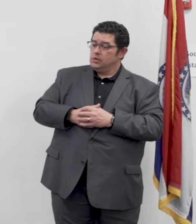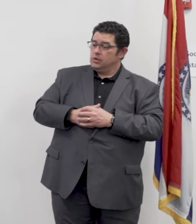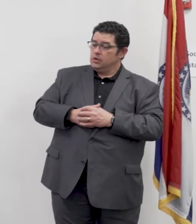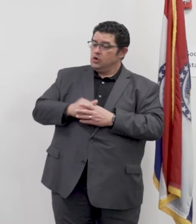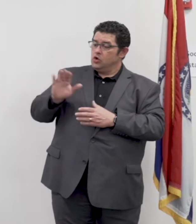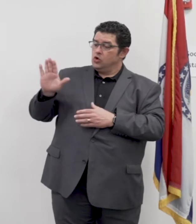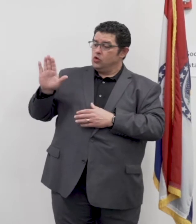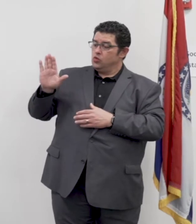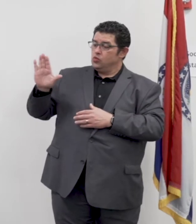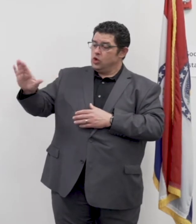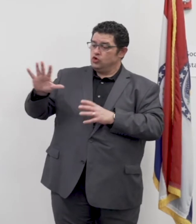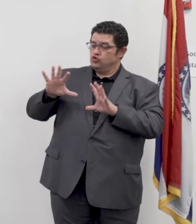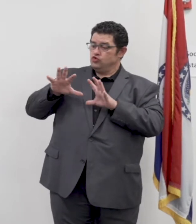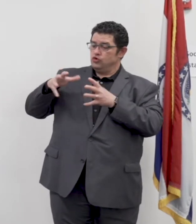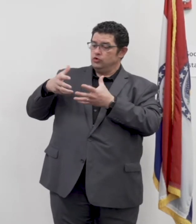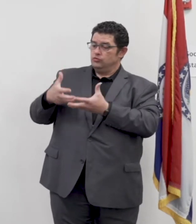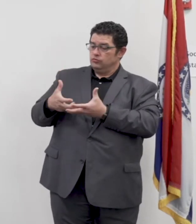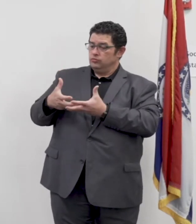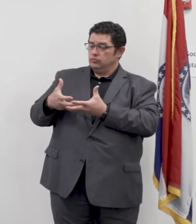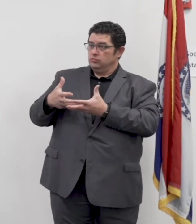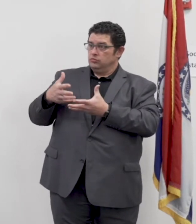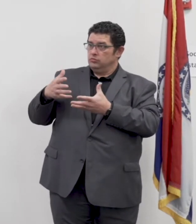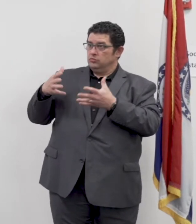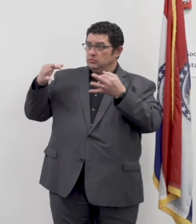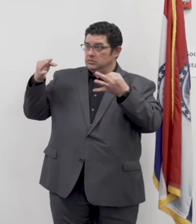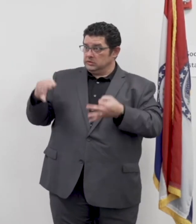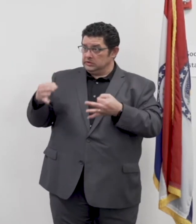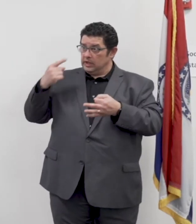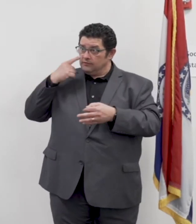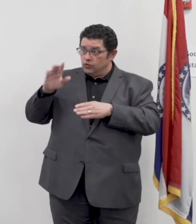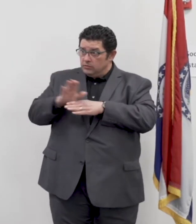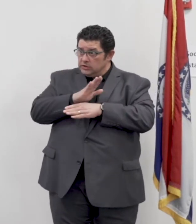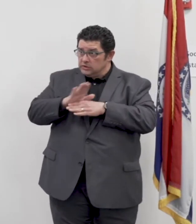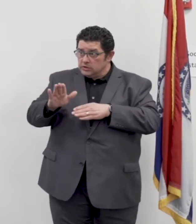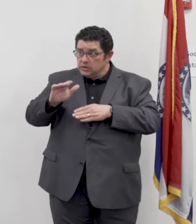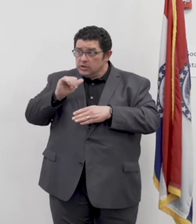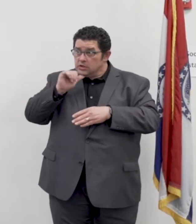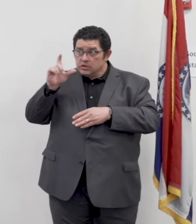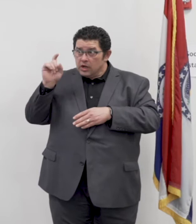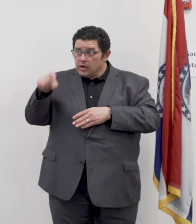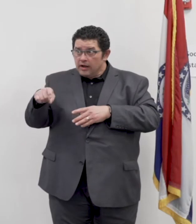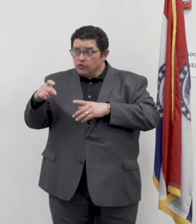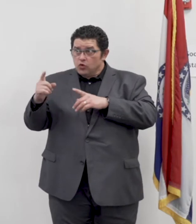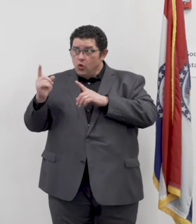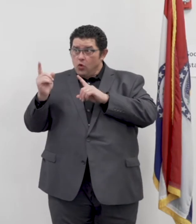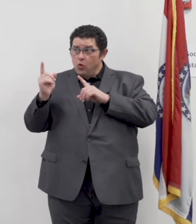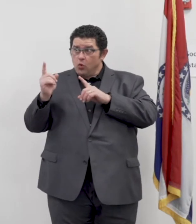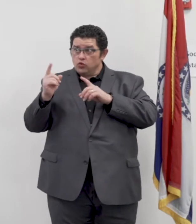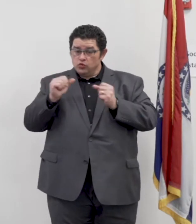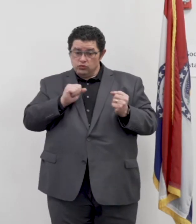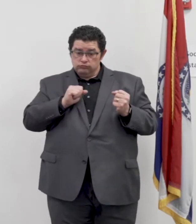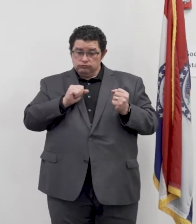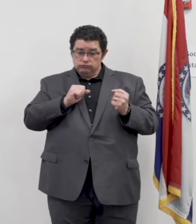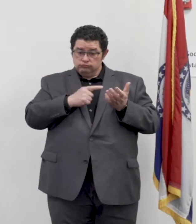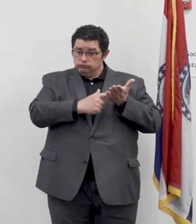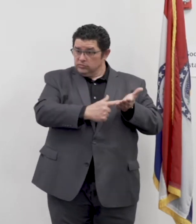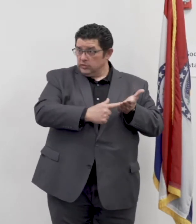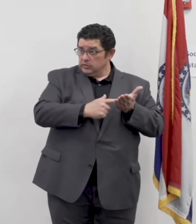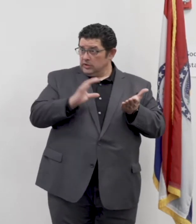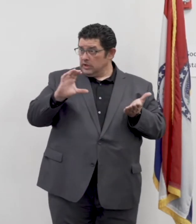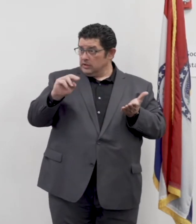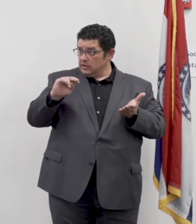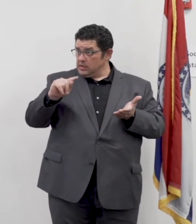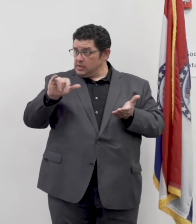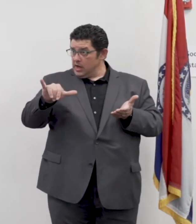administration decides whether to approve or deny certain businesses, it doesn't have to go to the county council again to be approved. It would be, now the